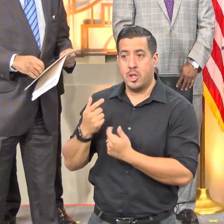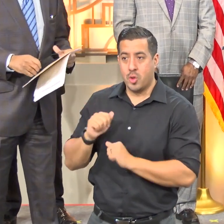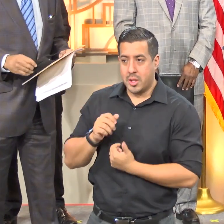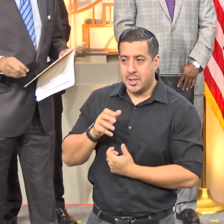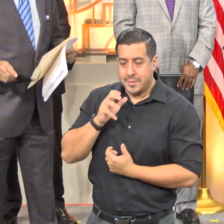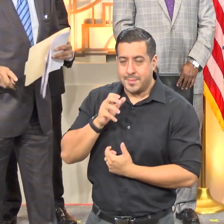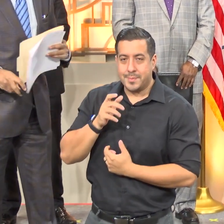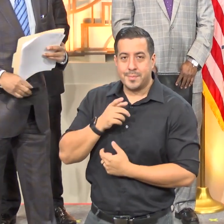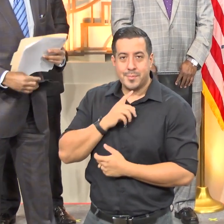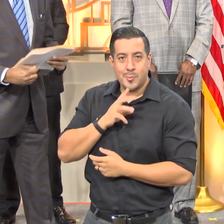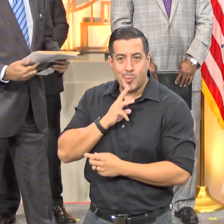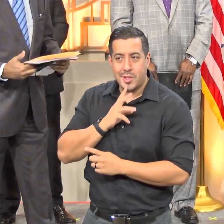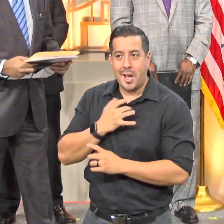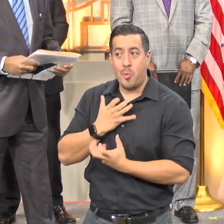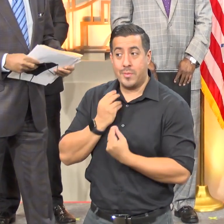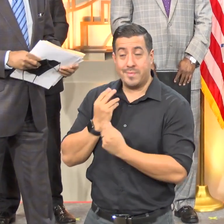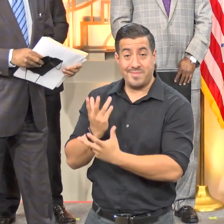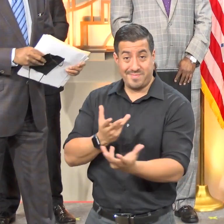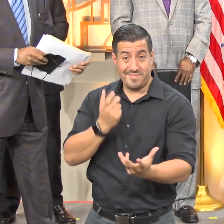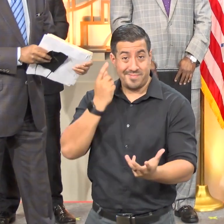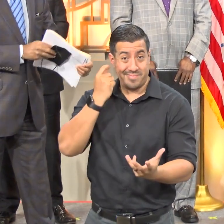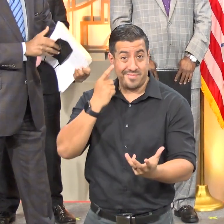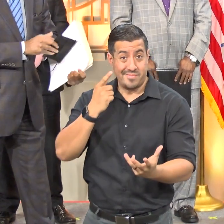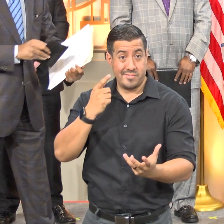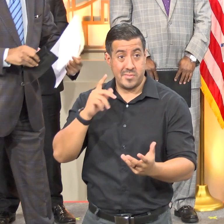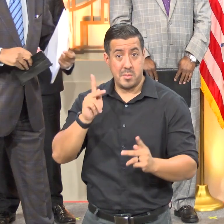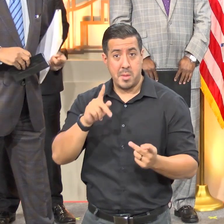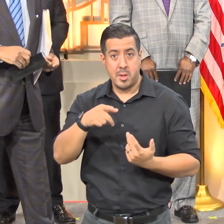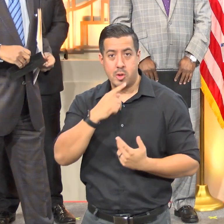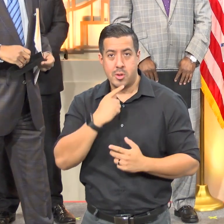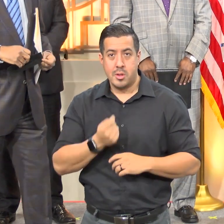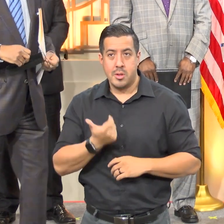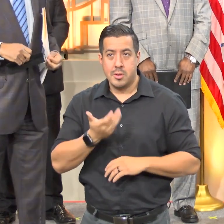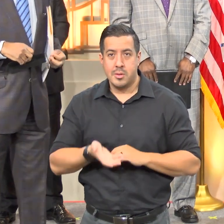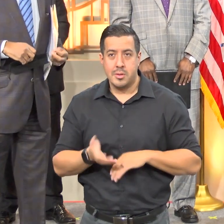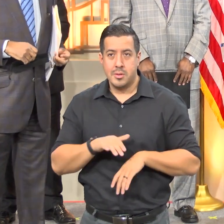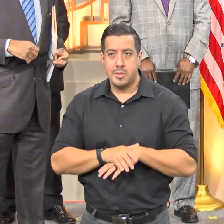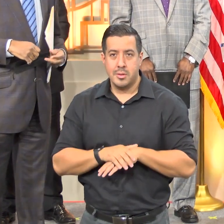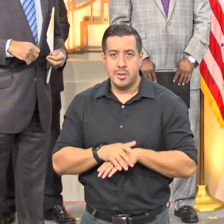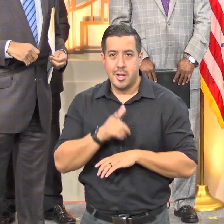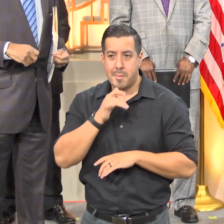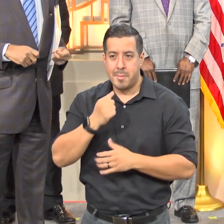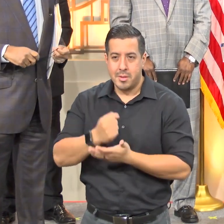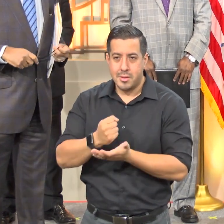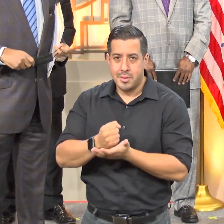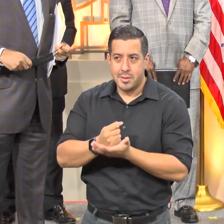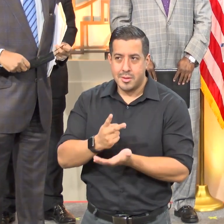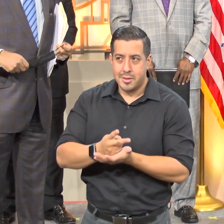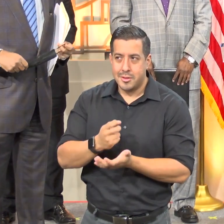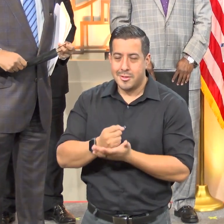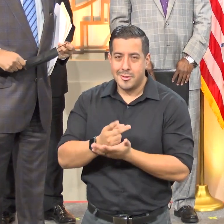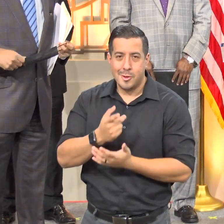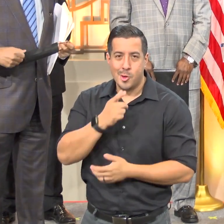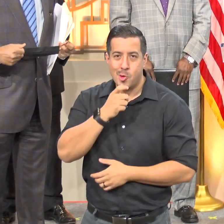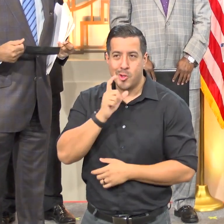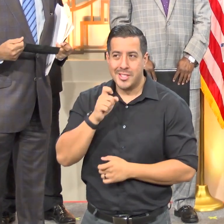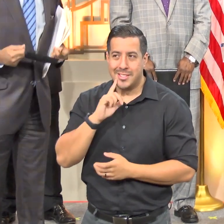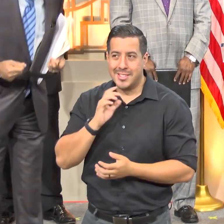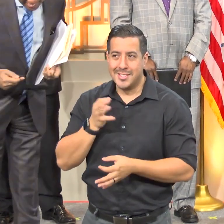there, I just want to say city folks were flipping coins and doing rock, paper, and scissors in case you needed